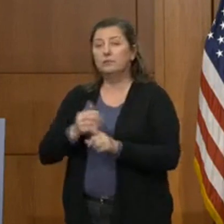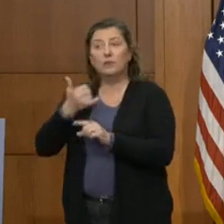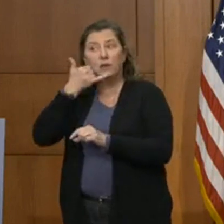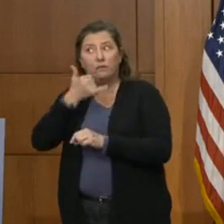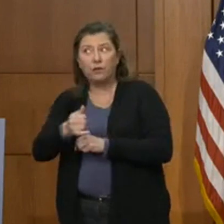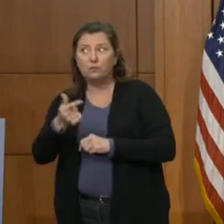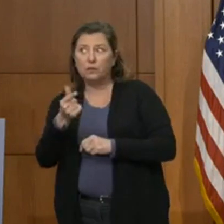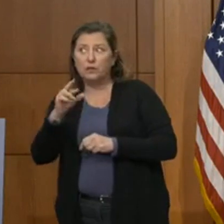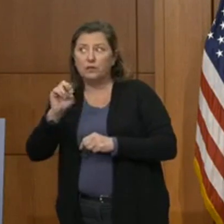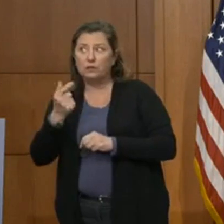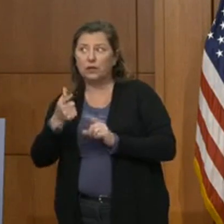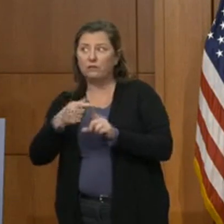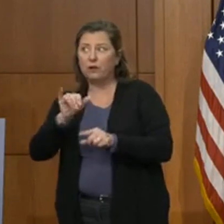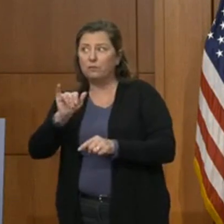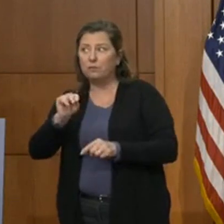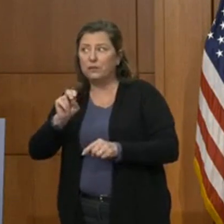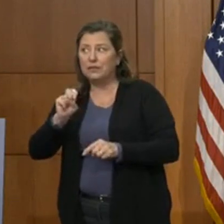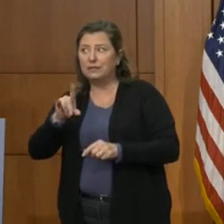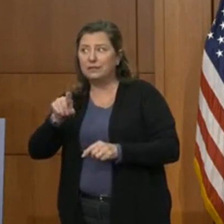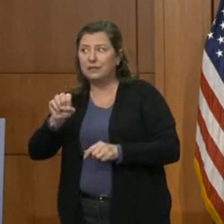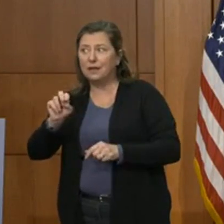Greg Hambrick with Inside Nova.